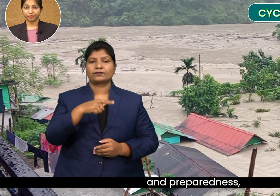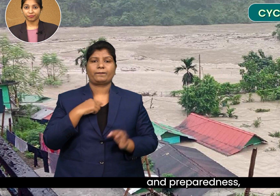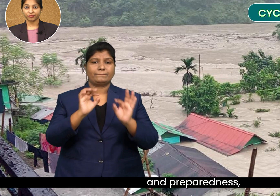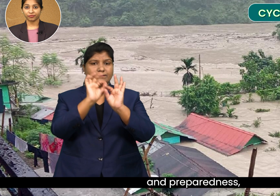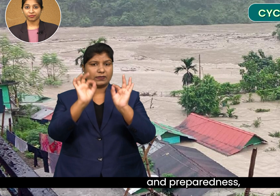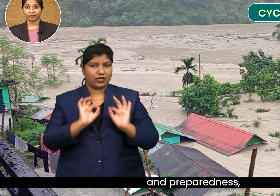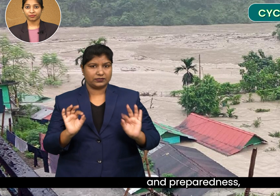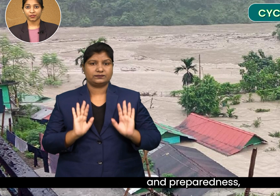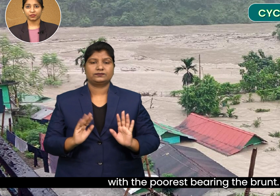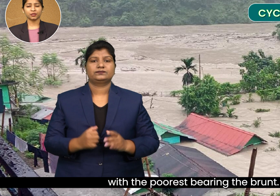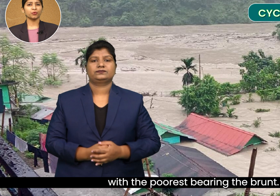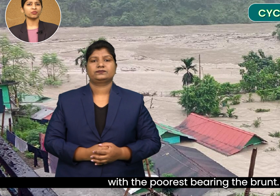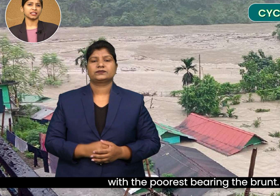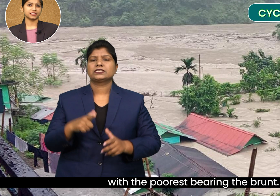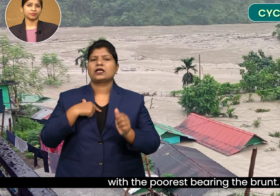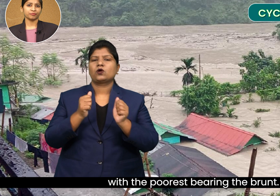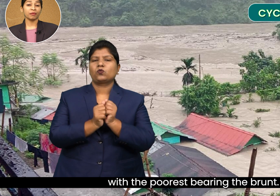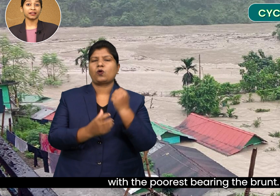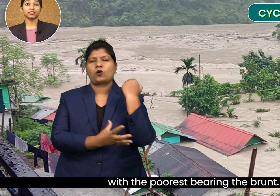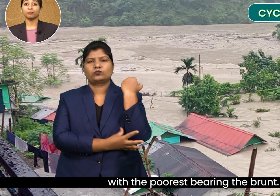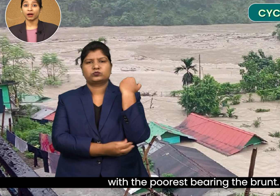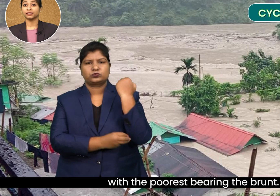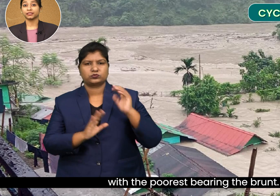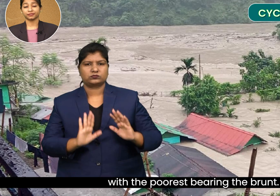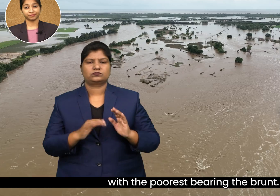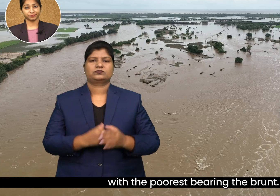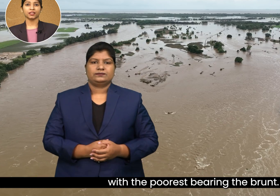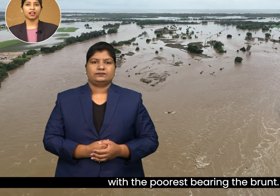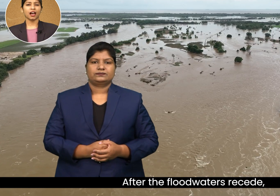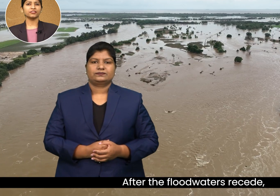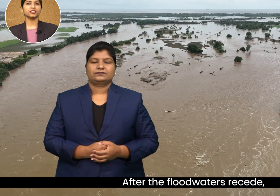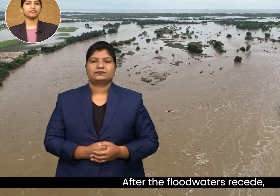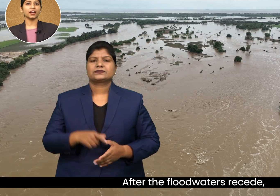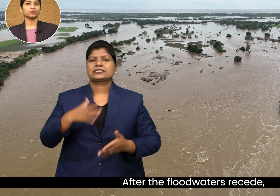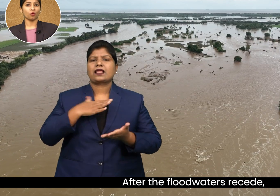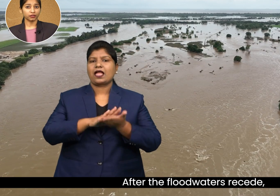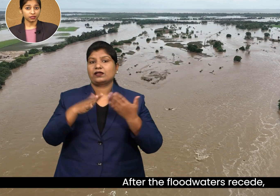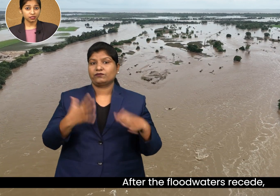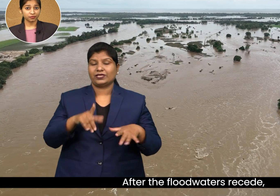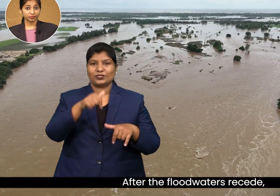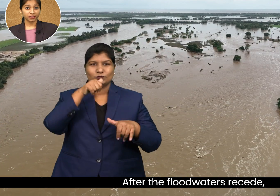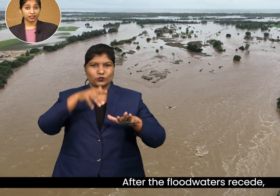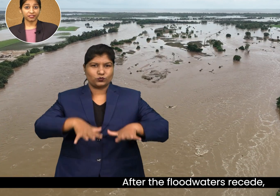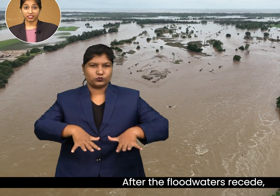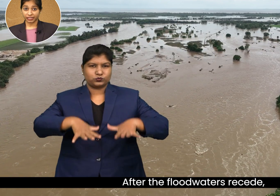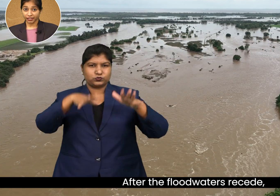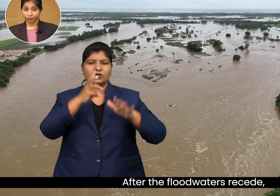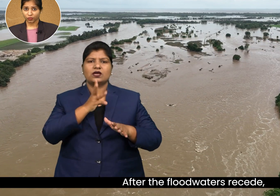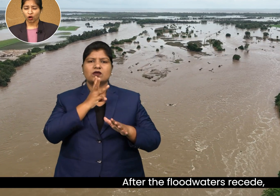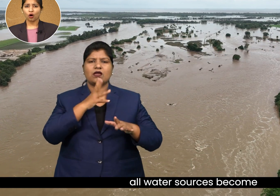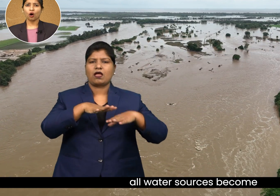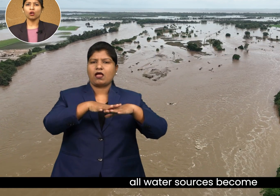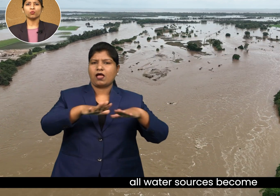preparedness, with the poorest bearing the brunt. After the flood waters